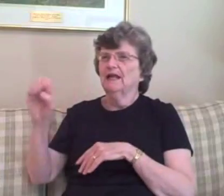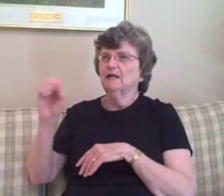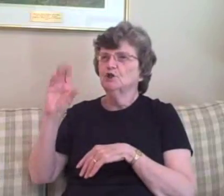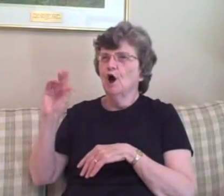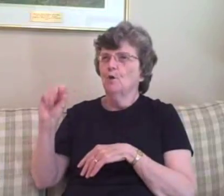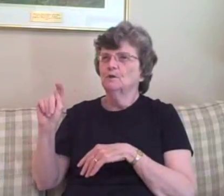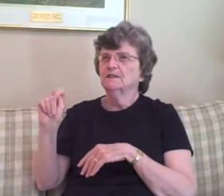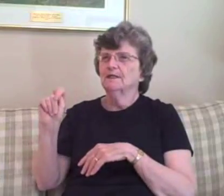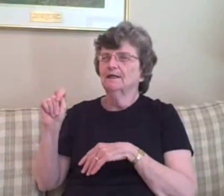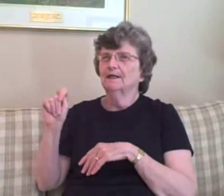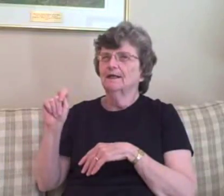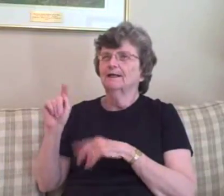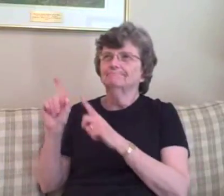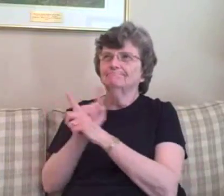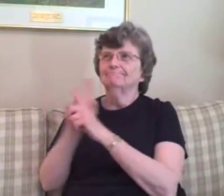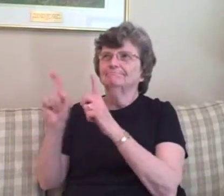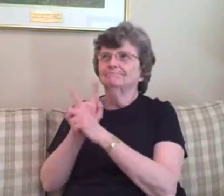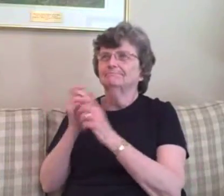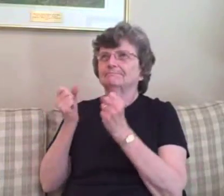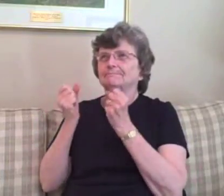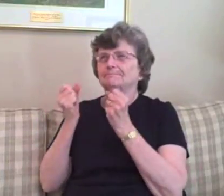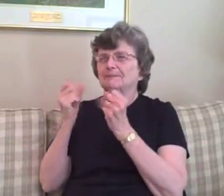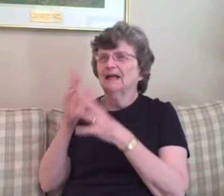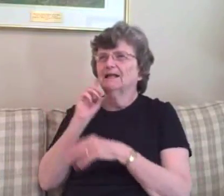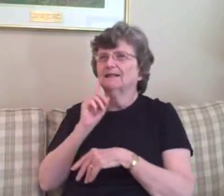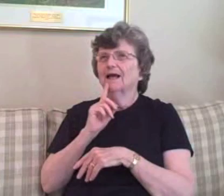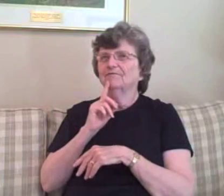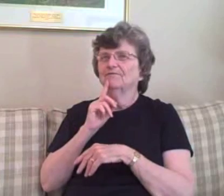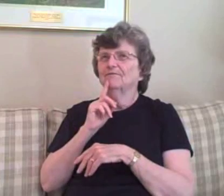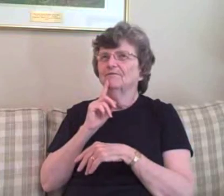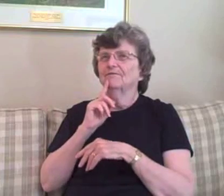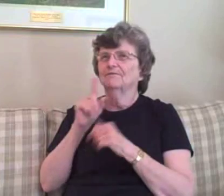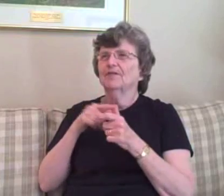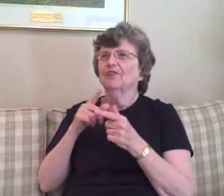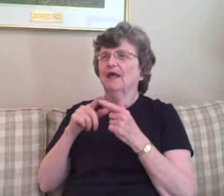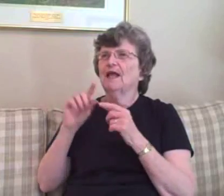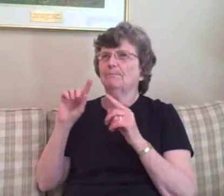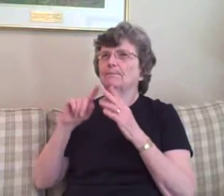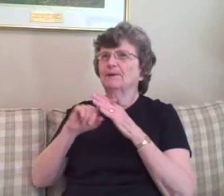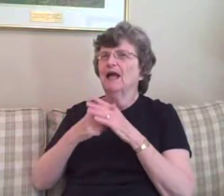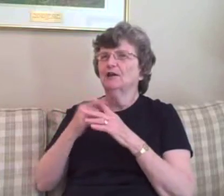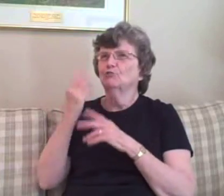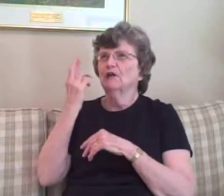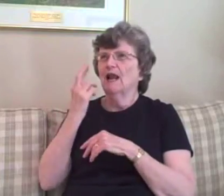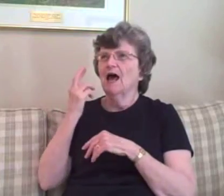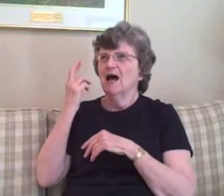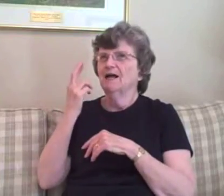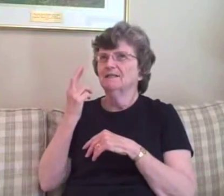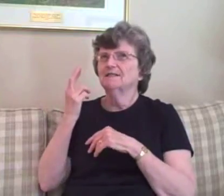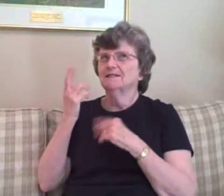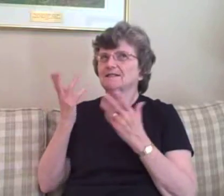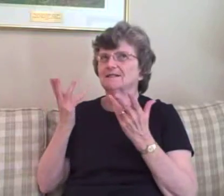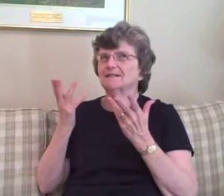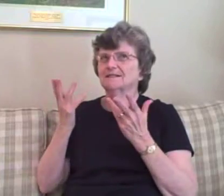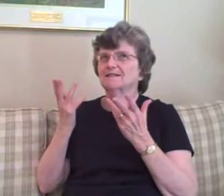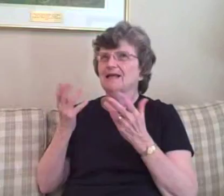Until, that is, I moved to the East Coast and I met a lot of deaf people there. And then I began to